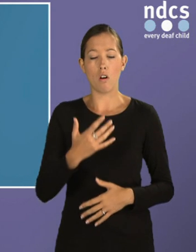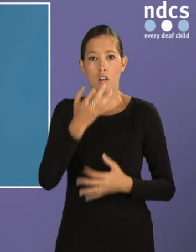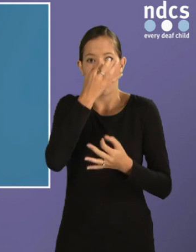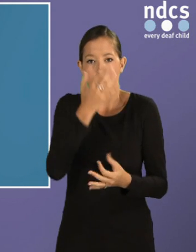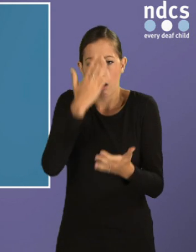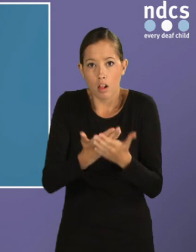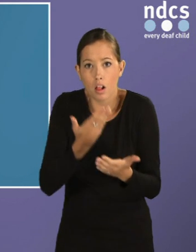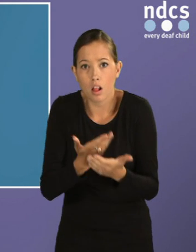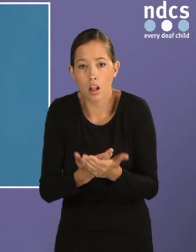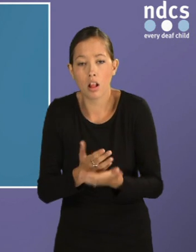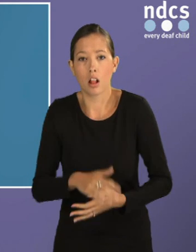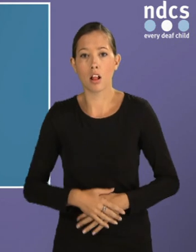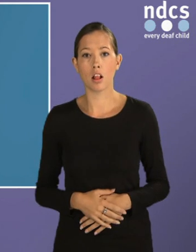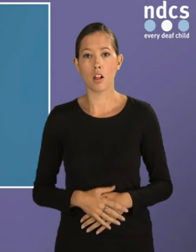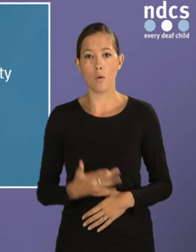forming addictions,